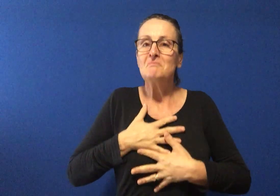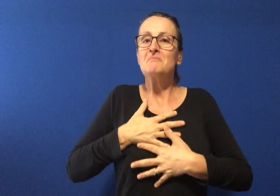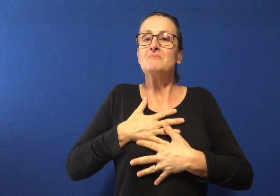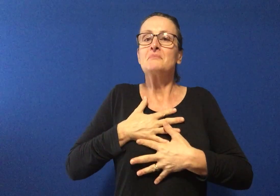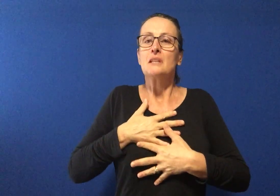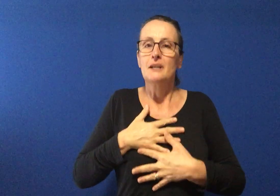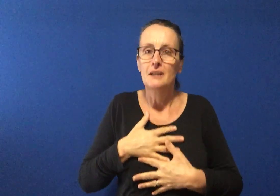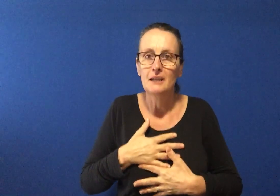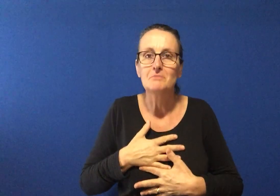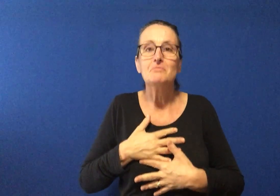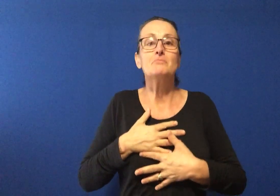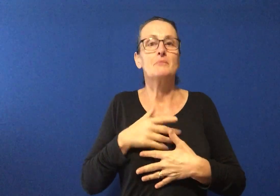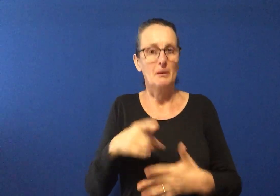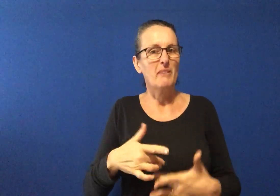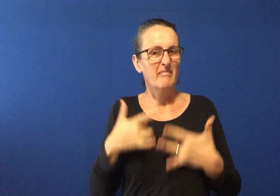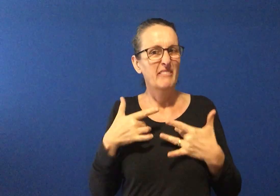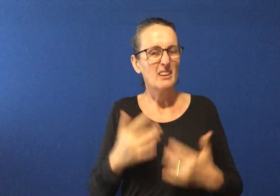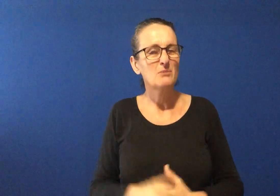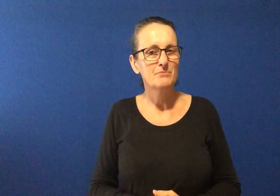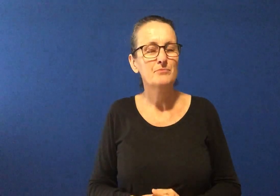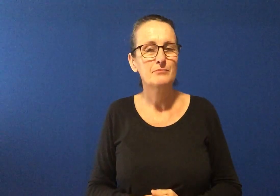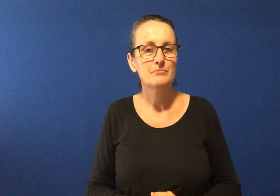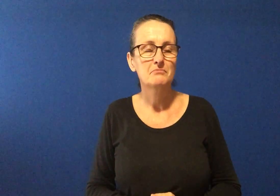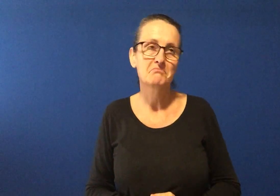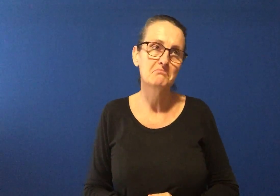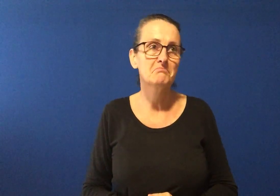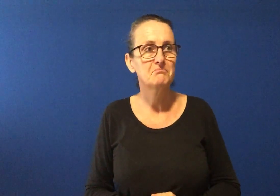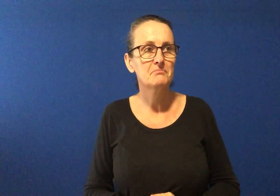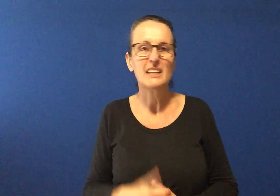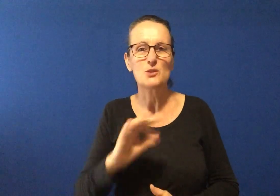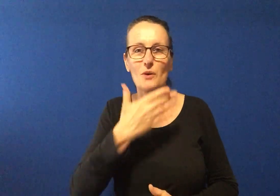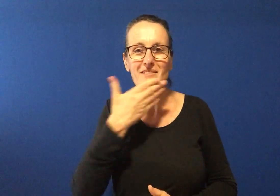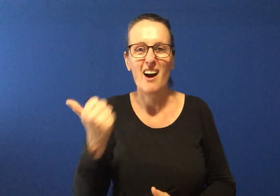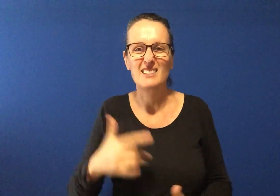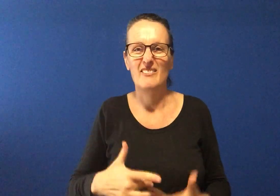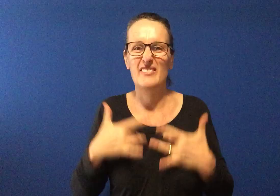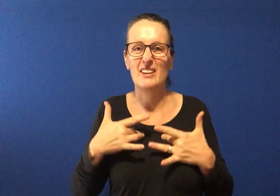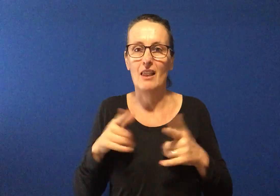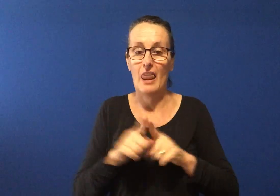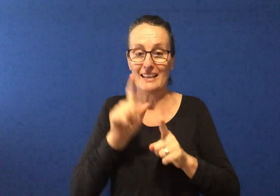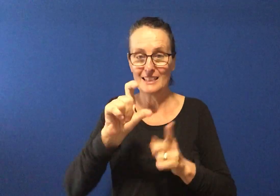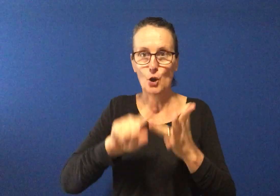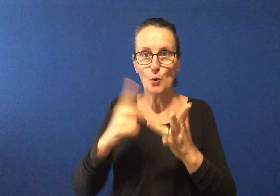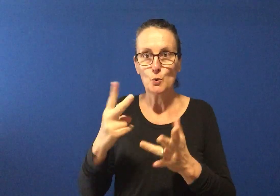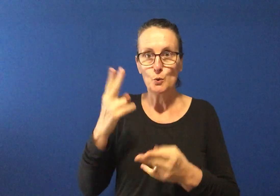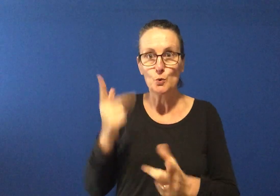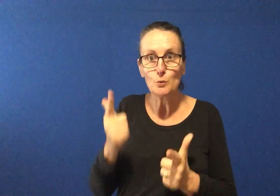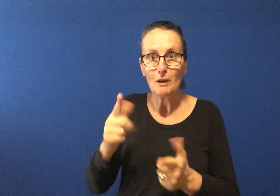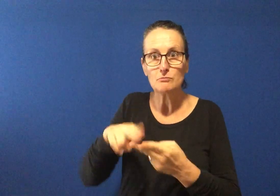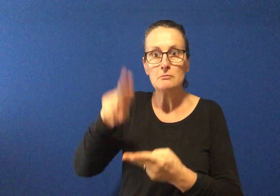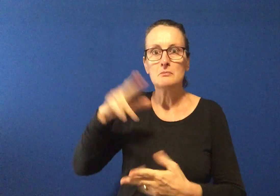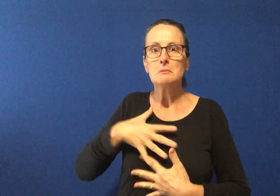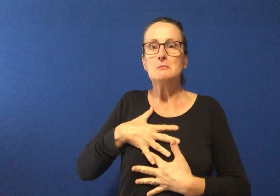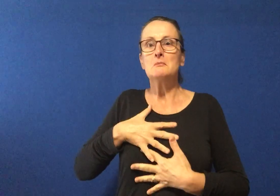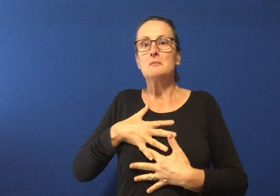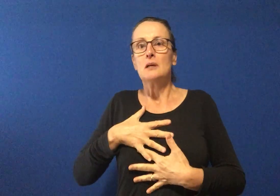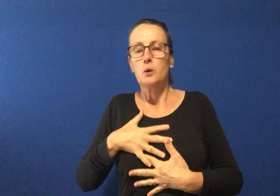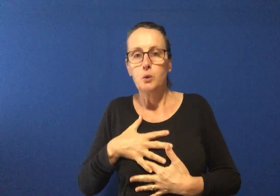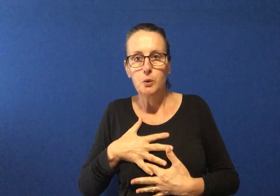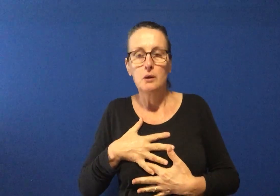feel a bit more breathless as well. So it's an unpleasant feeling having a build-up of carbon dioxide. So a mask that doesn't